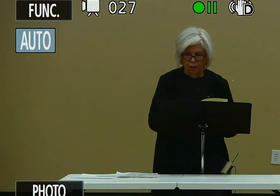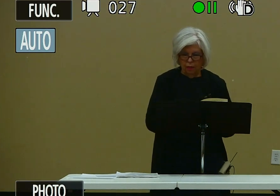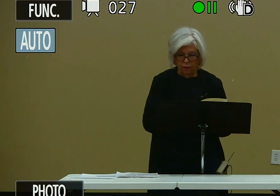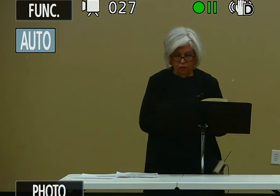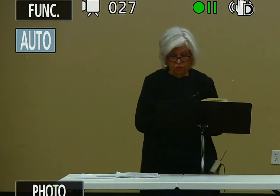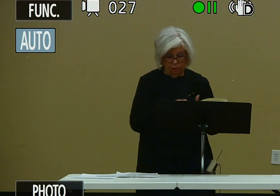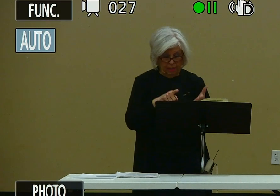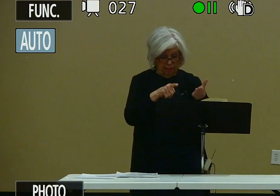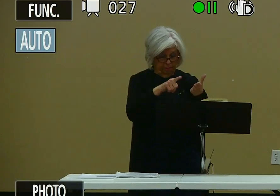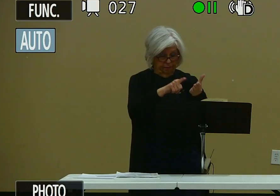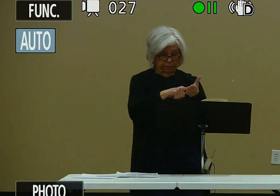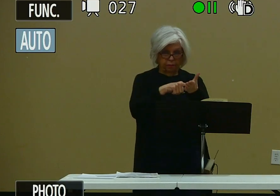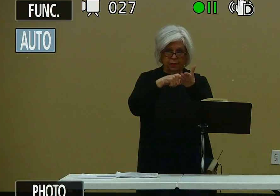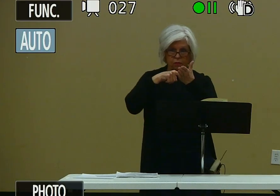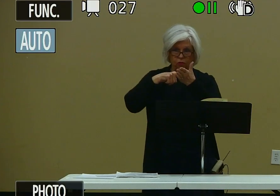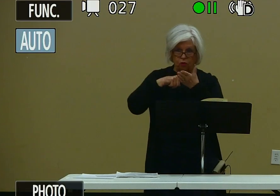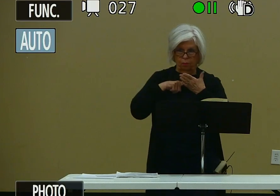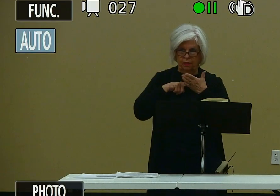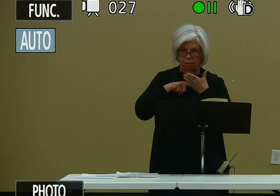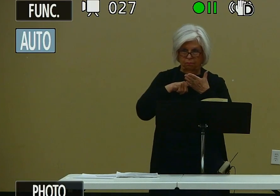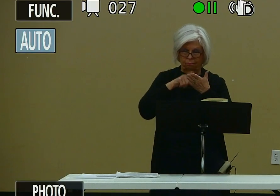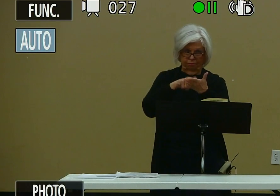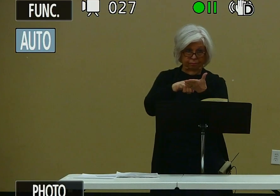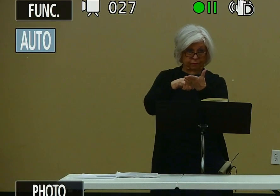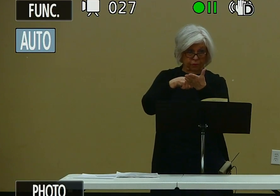And then show me. Show